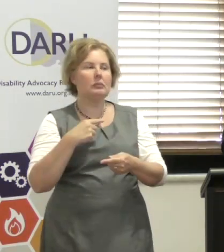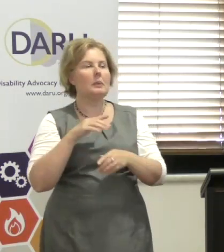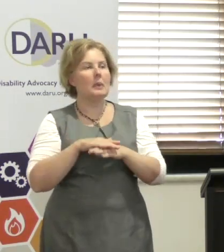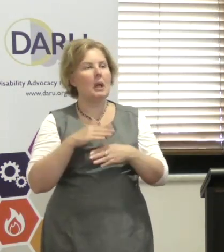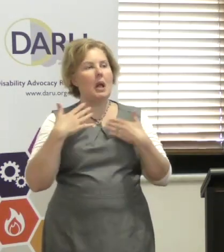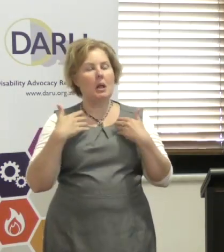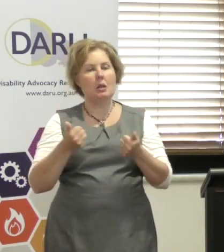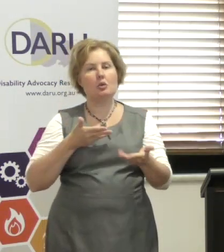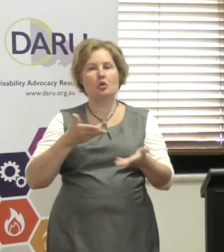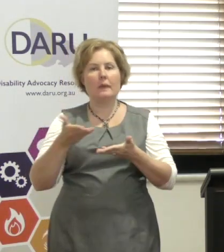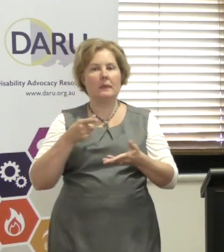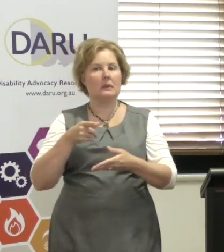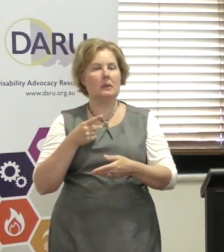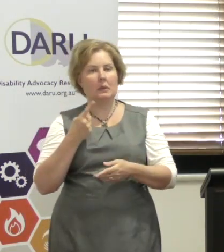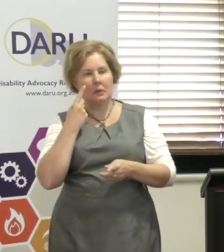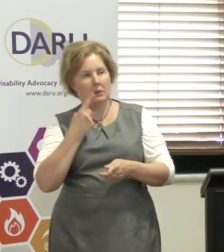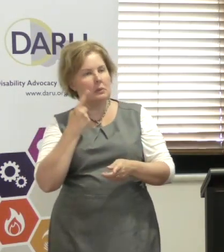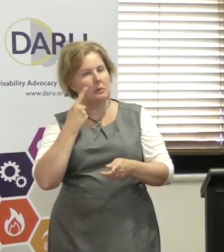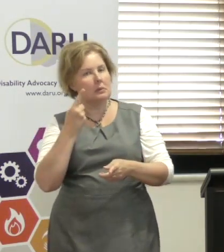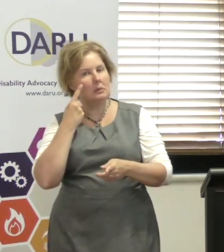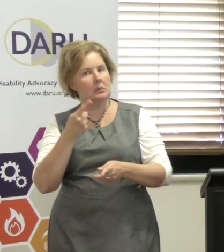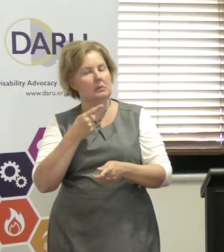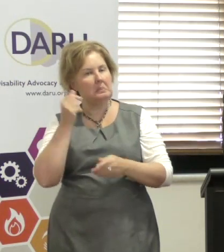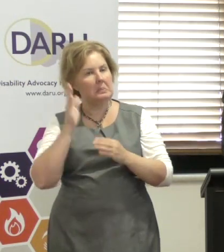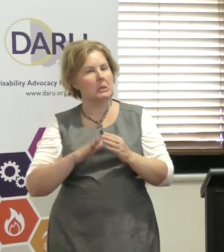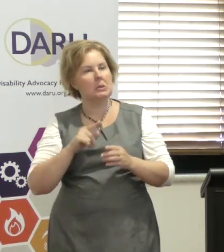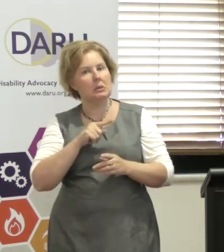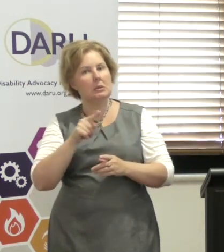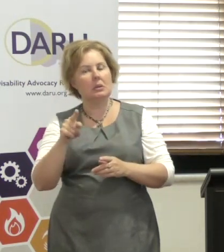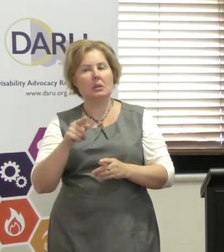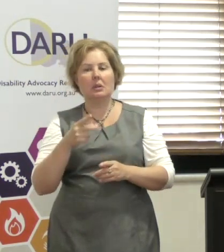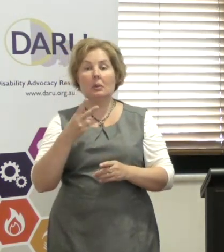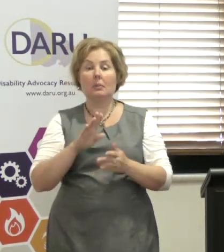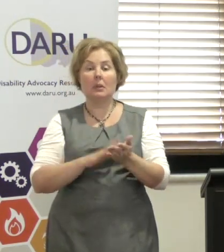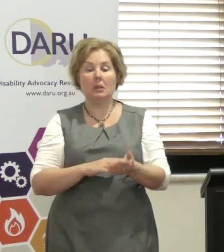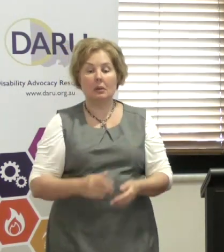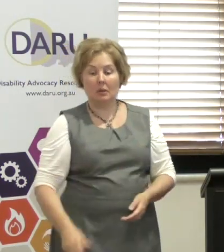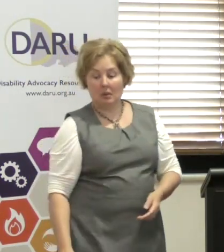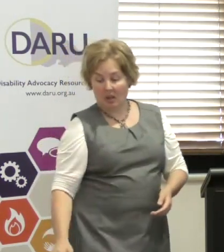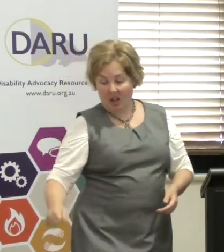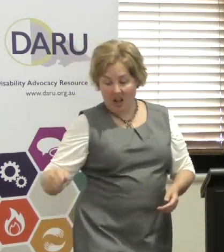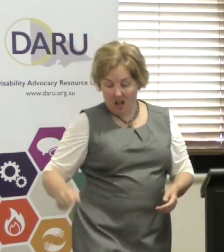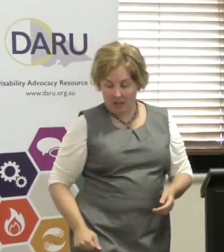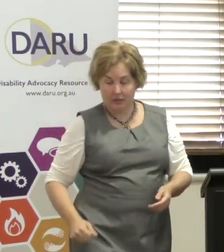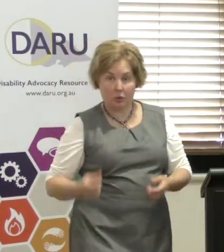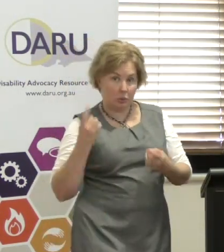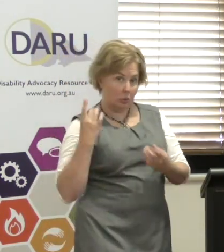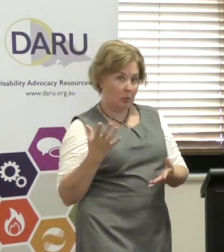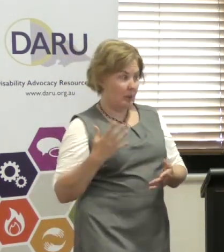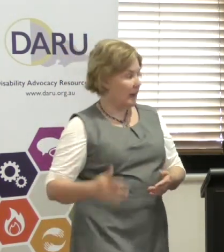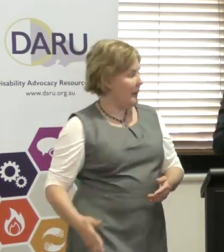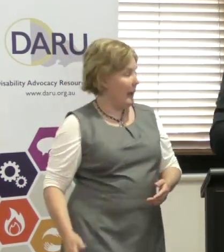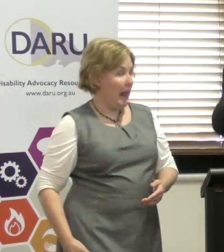that he was experiencing in some of these places. And about 20 minutes in, he lifted up his trouser leg like this and goes, I've had an operation. And he showed